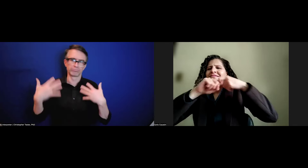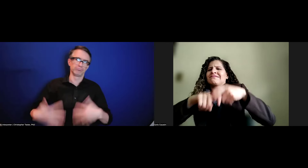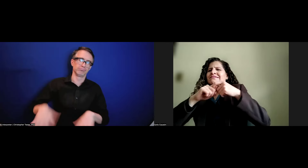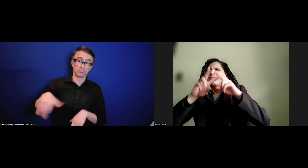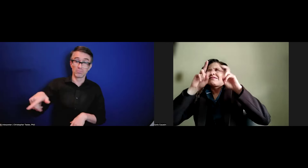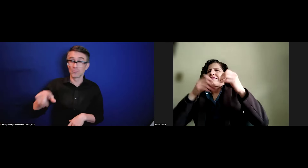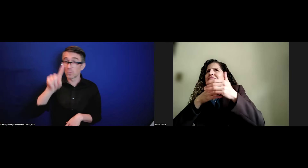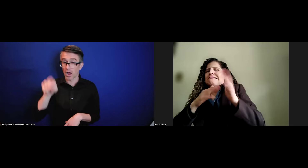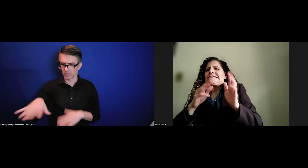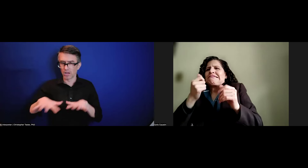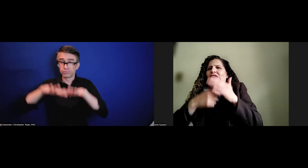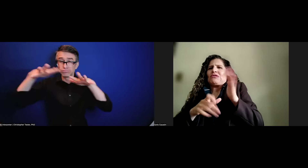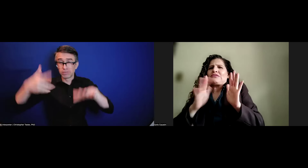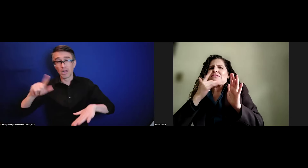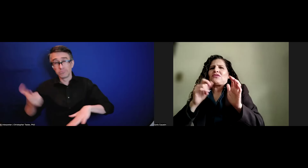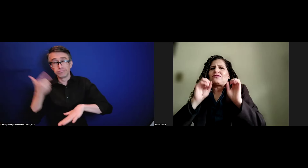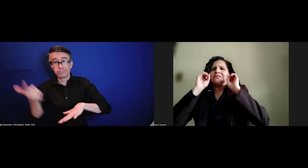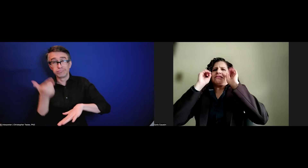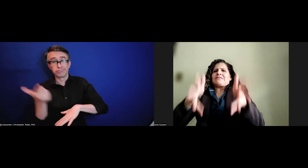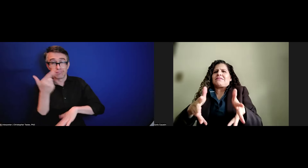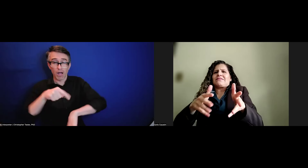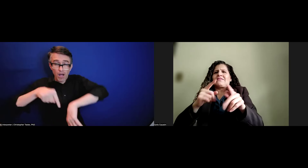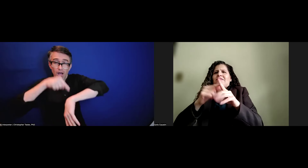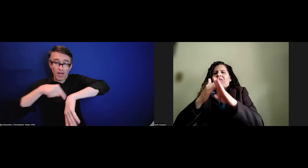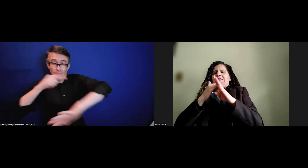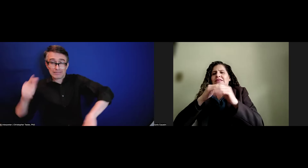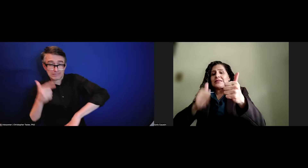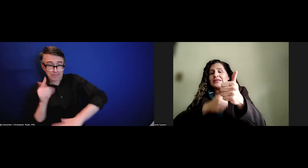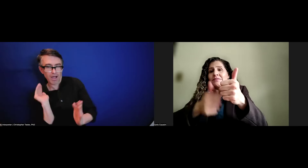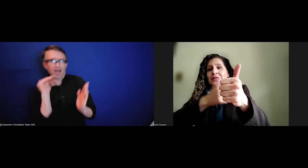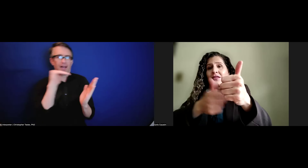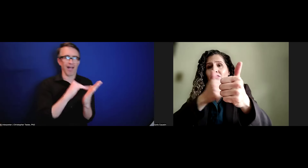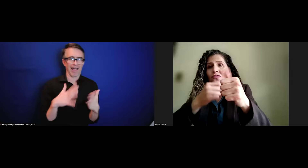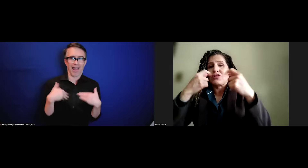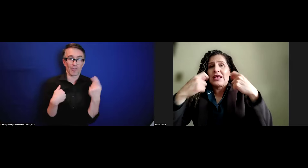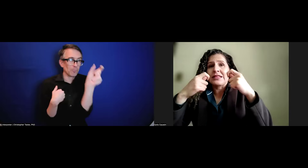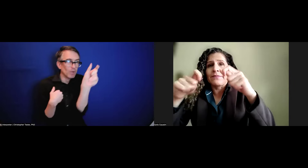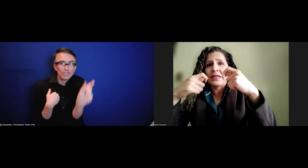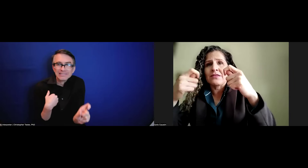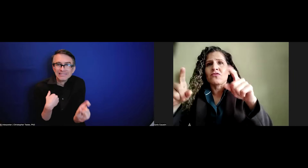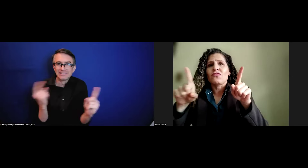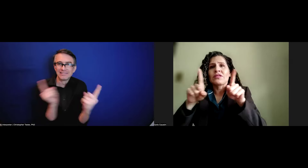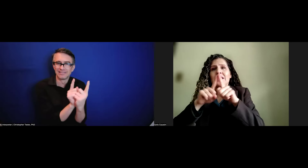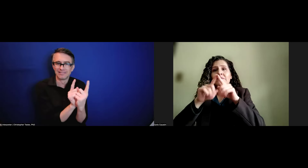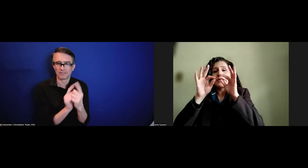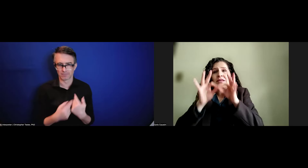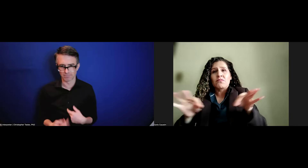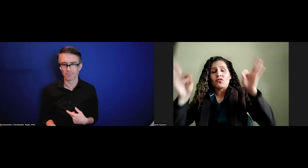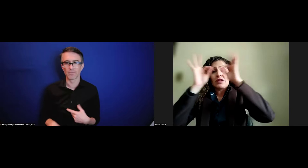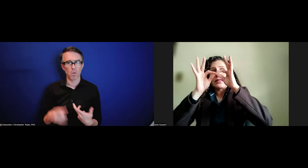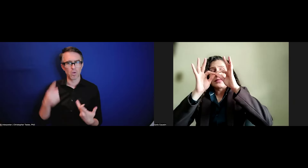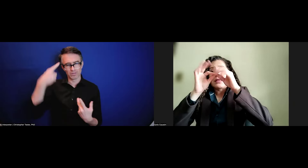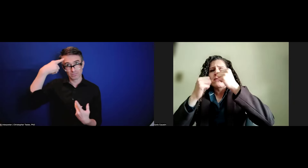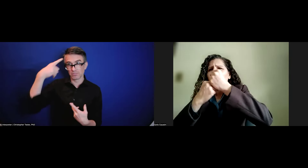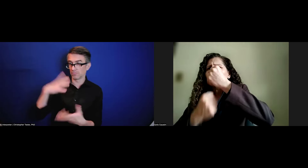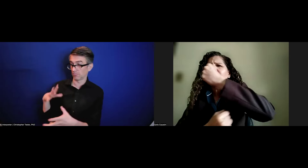toman included y or no to be viven included médicos, even in the workplace. suspenden su atención, no se previenen las It is a enfermedades, no decision that hacen they make not